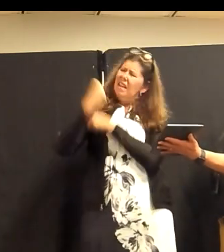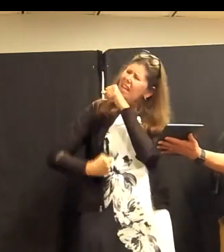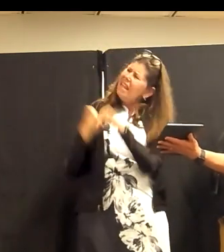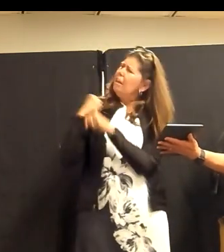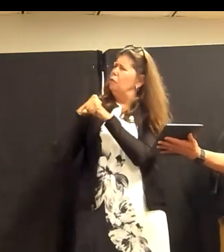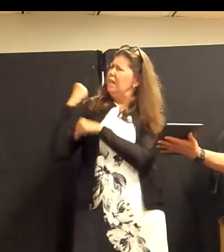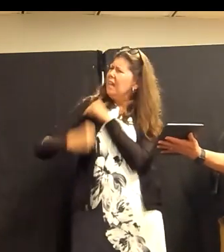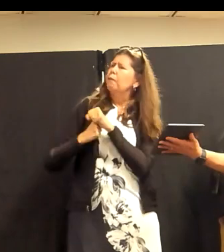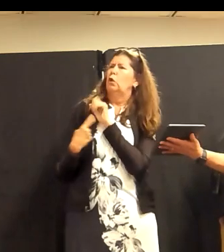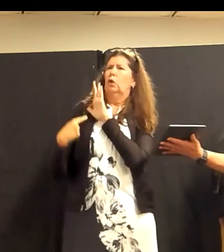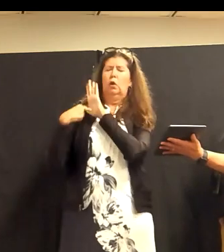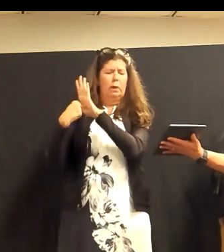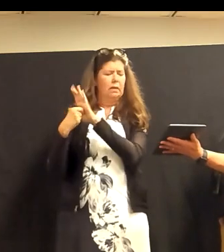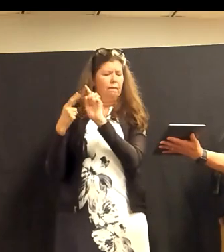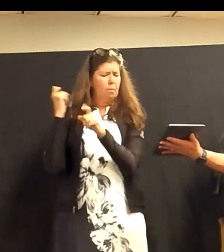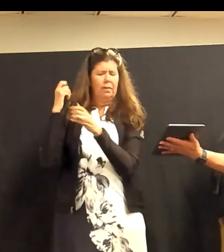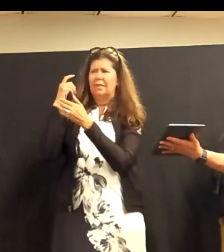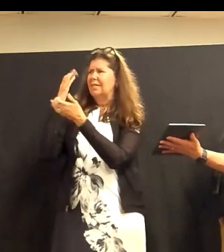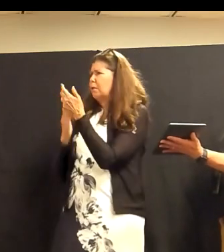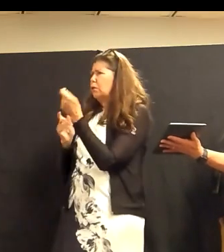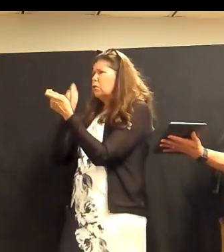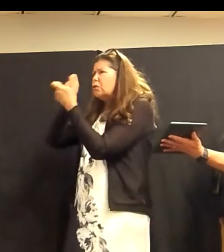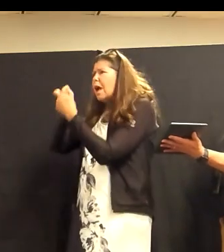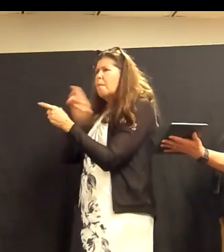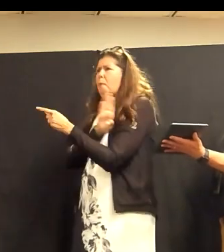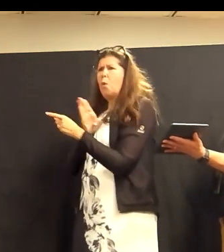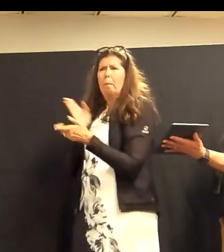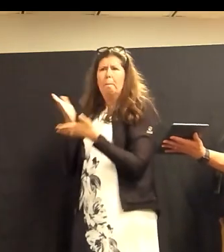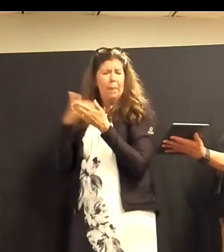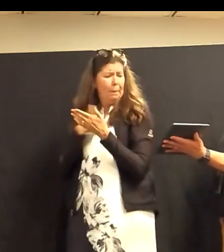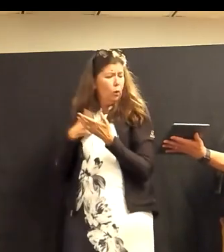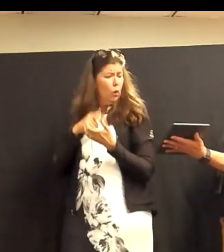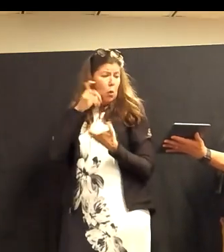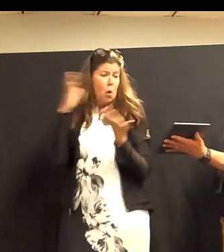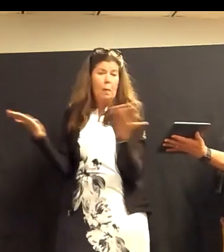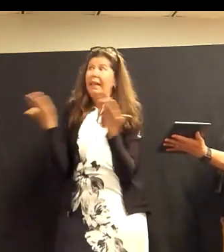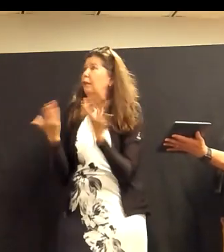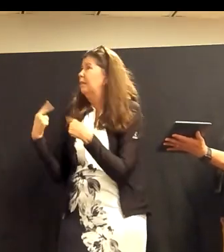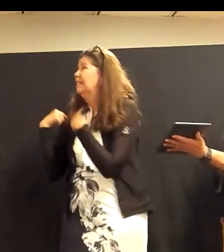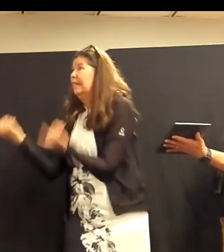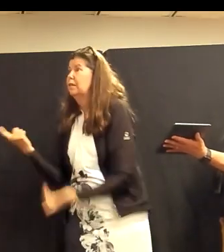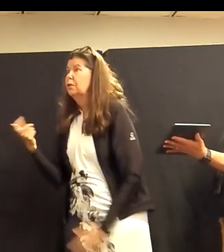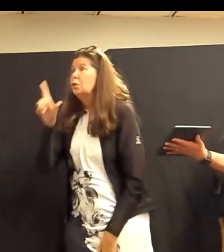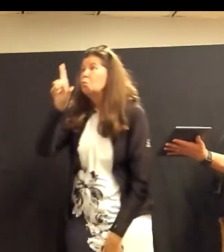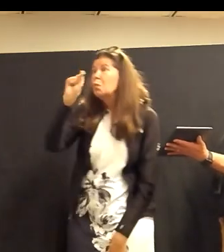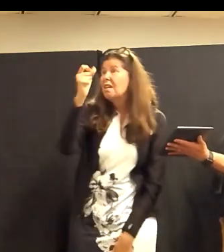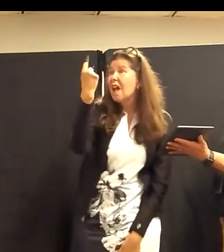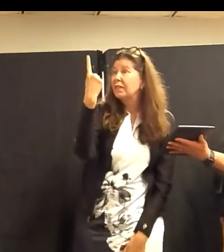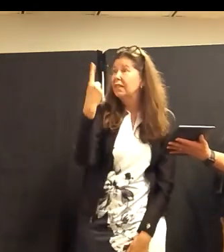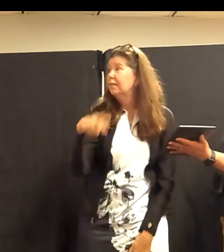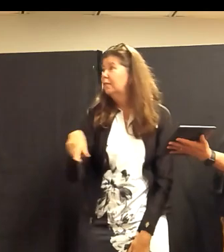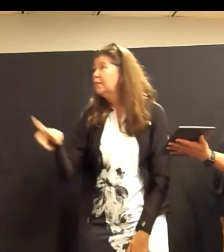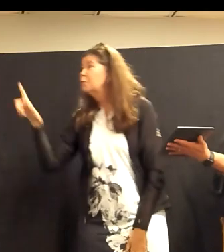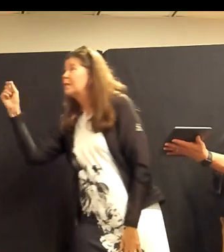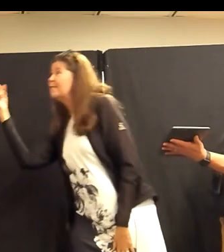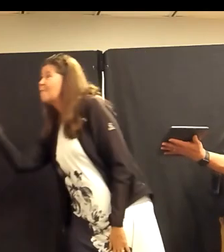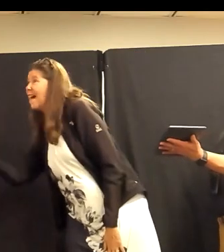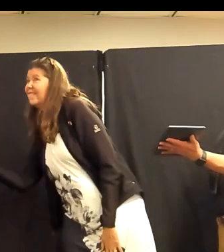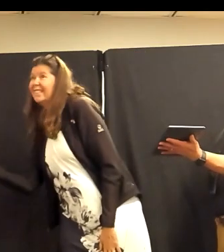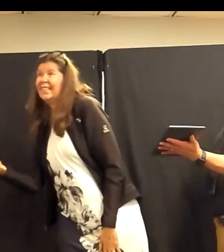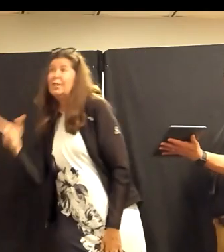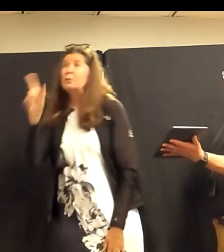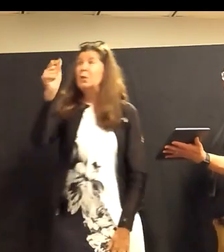I also want to recognize the years and years of representation for some of the board members here.